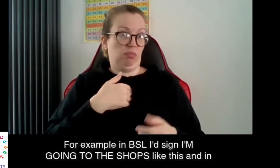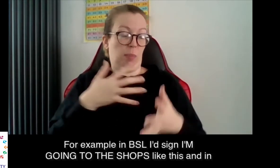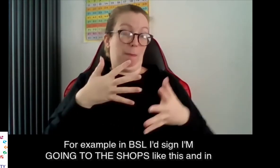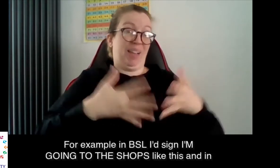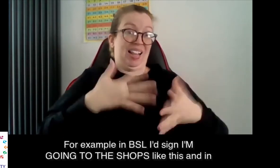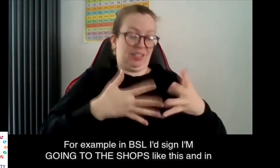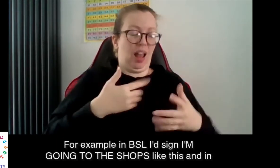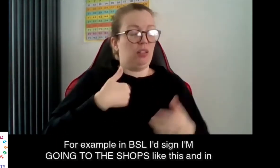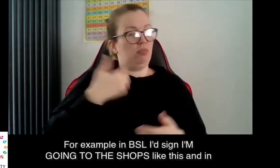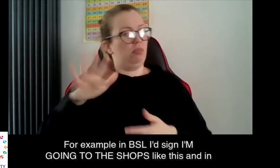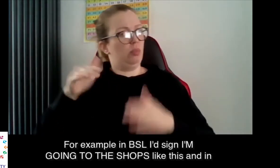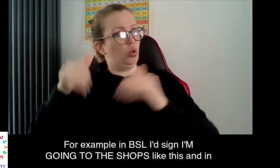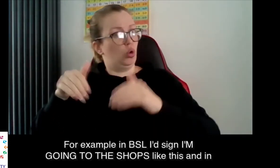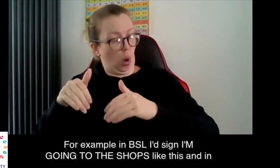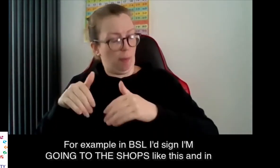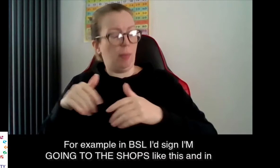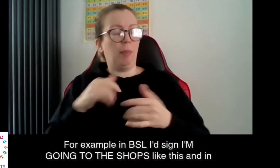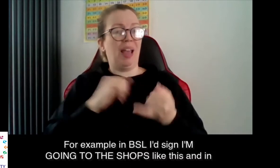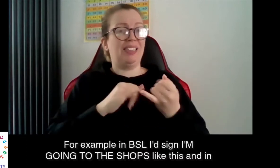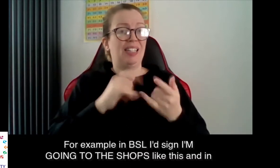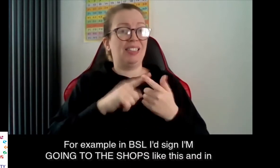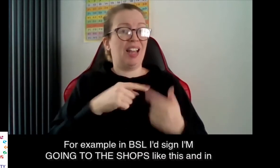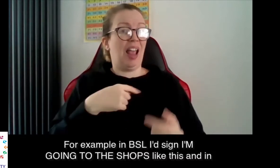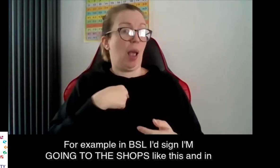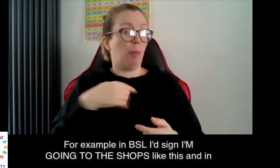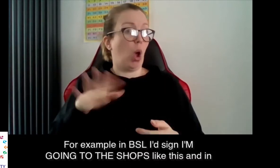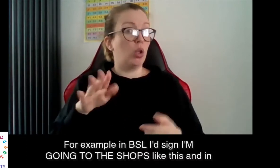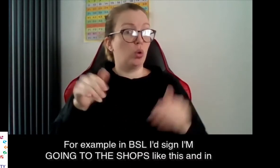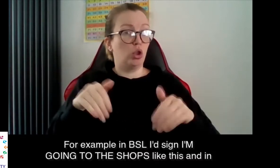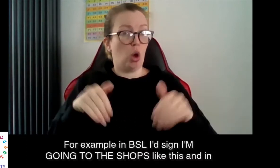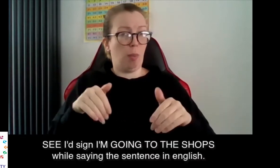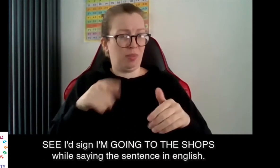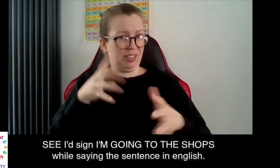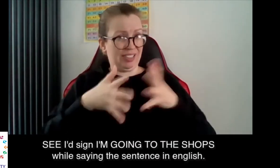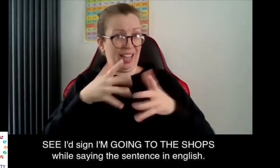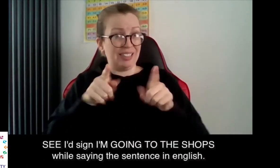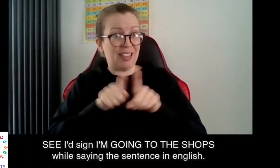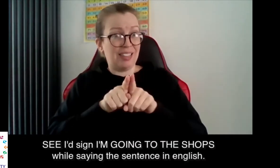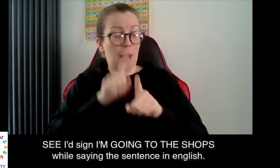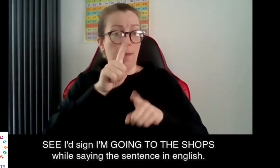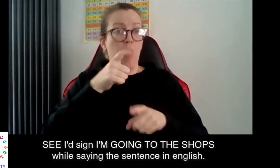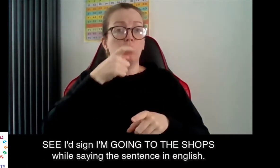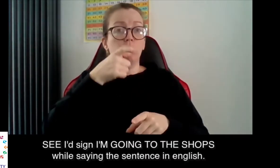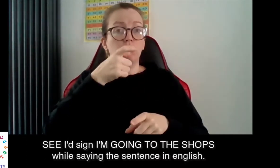I'd sign I'm going to the shops like this, and in SSE I'd sign I'm going to the shops while saying the sentence in